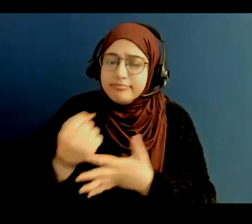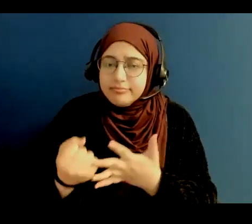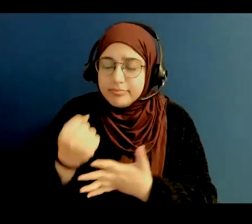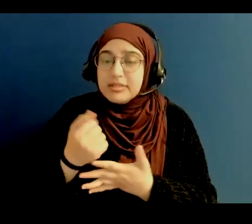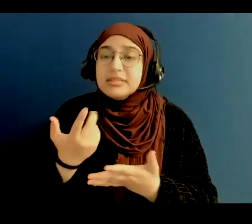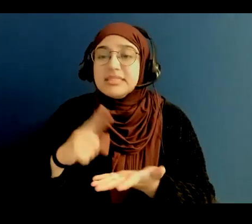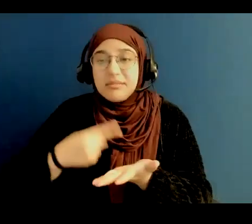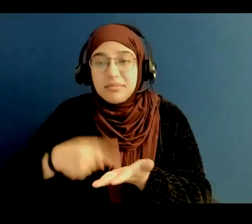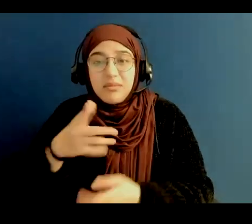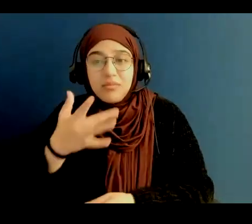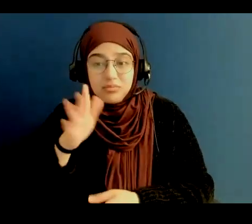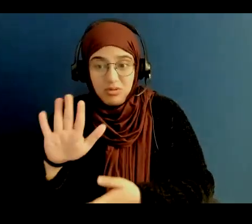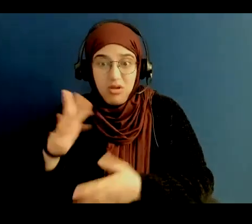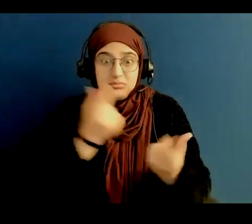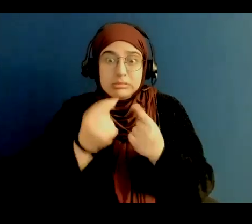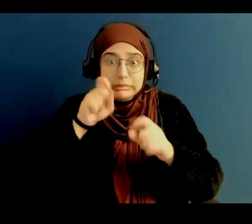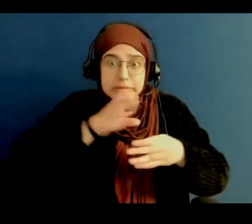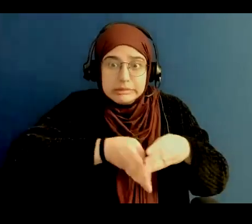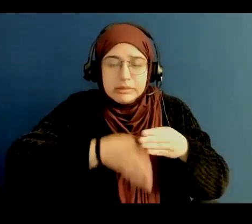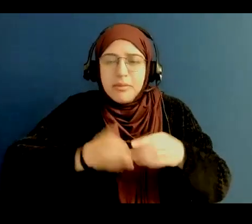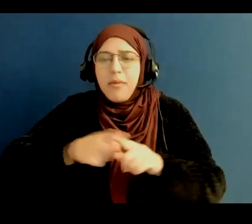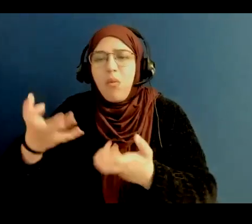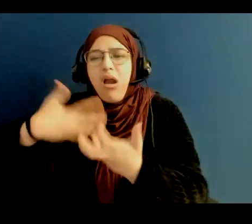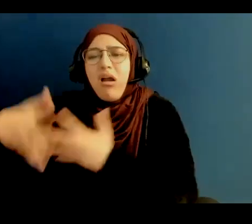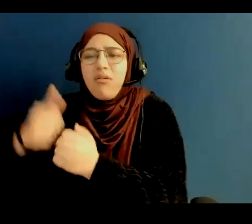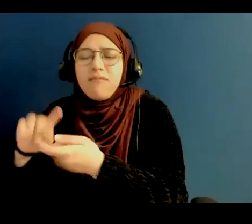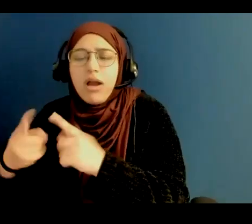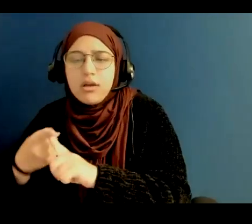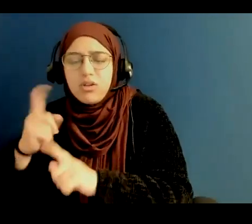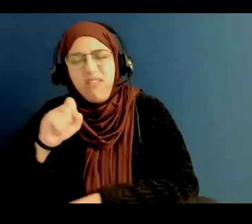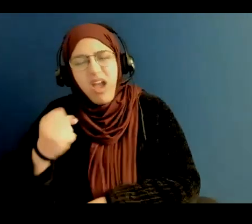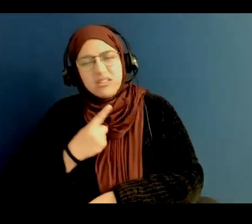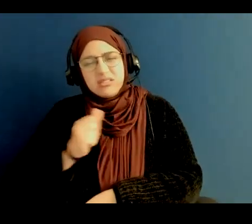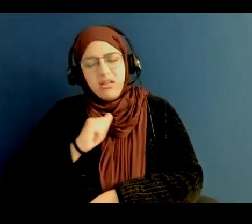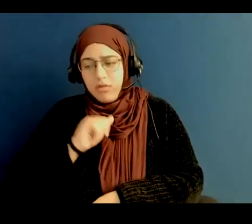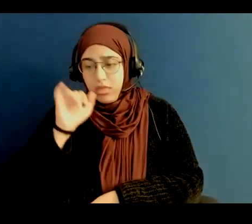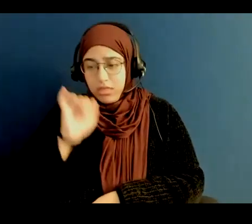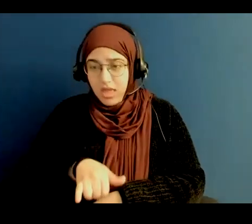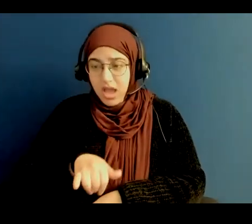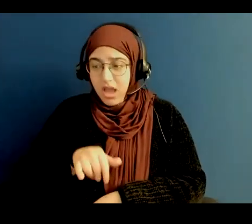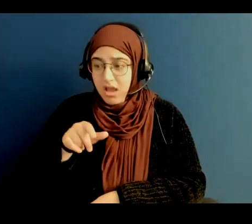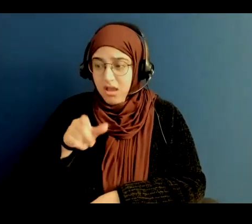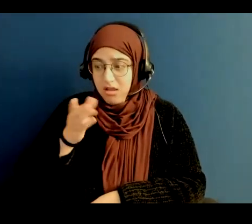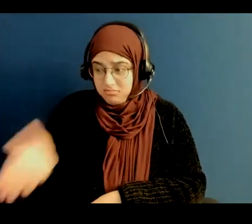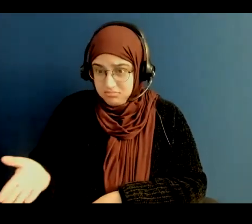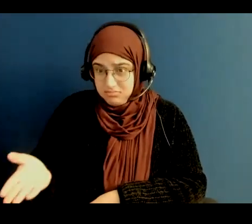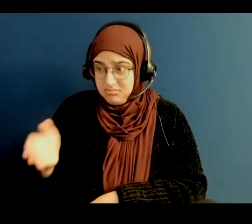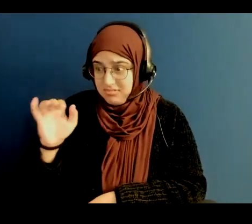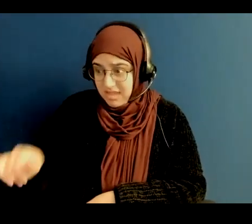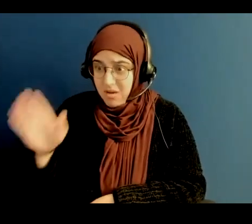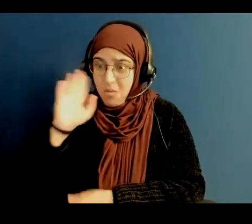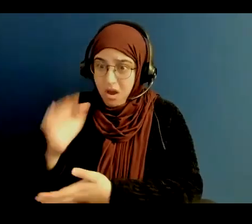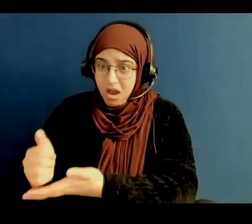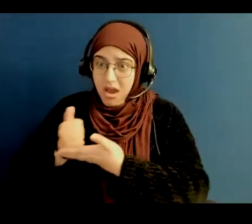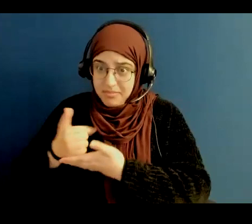whatnot, then ask yourself, what is truly important? Is this task that will help me to get the grades I